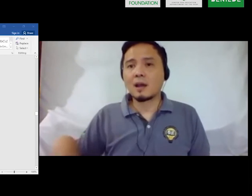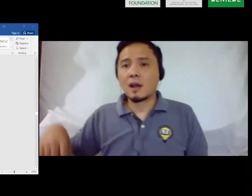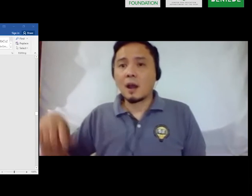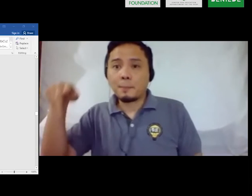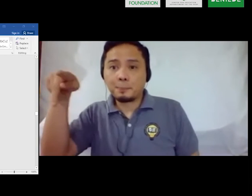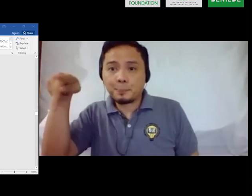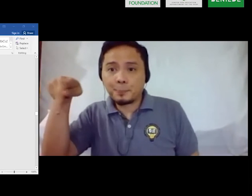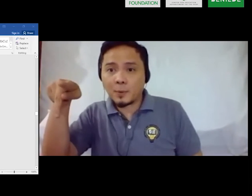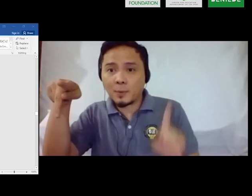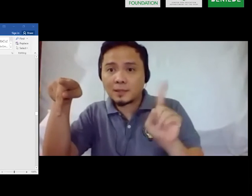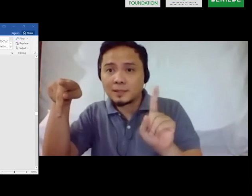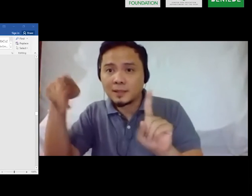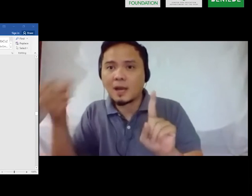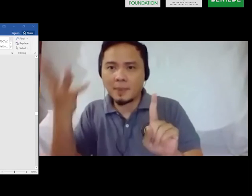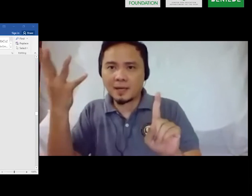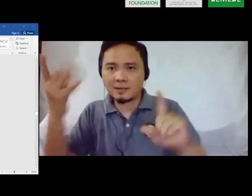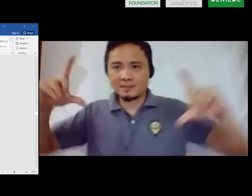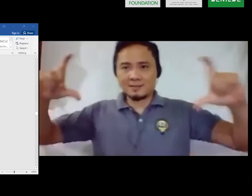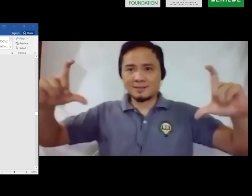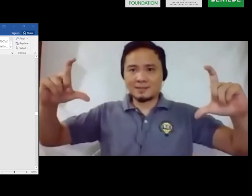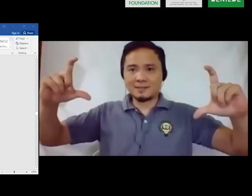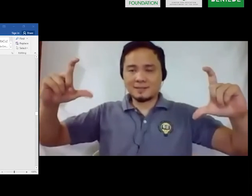that is how many?